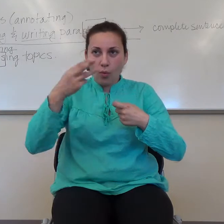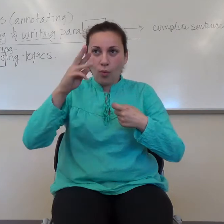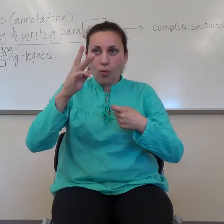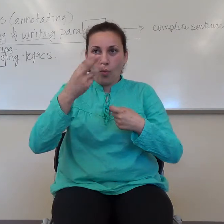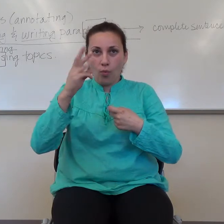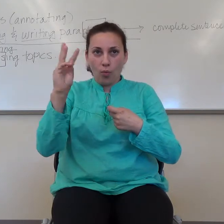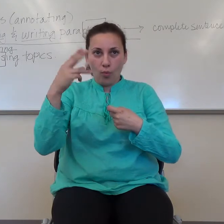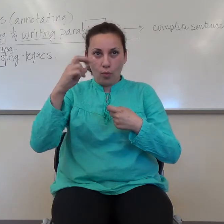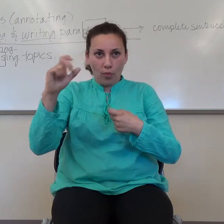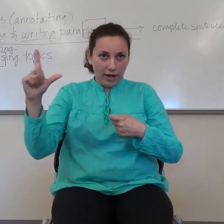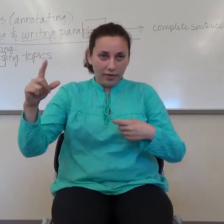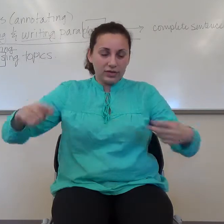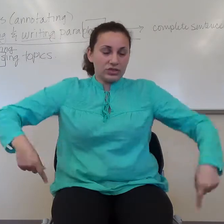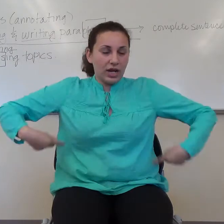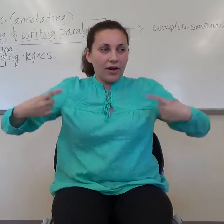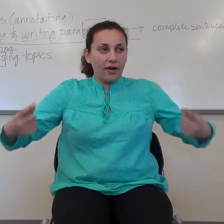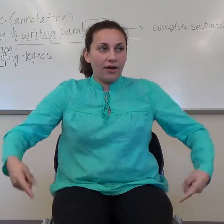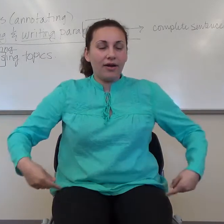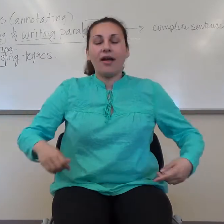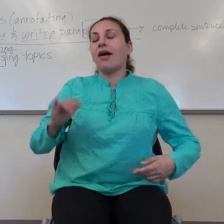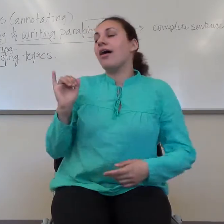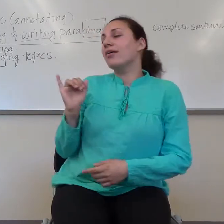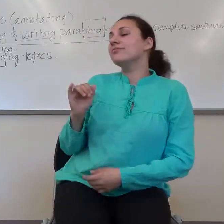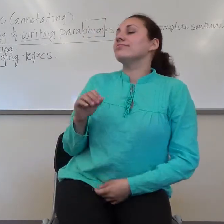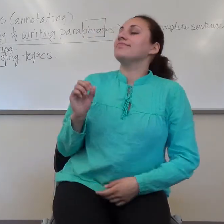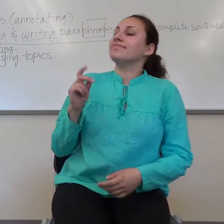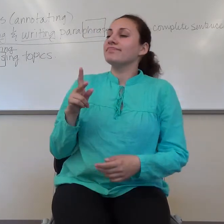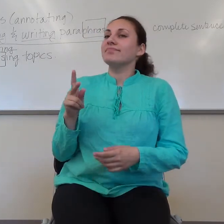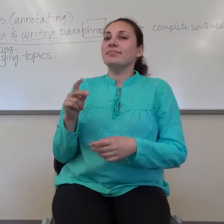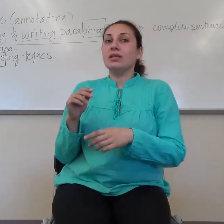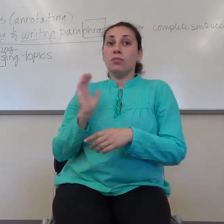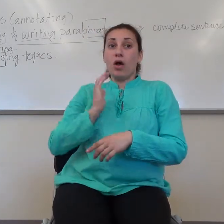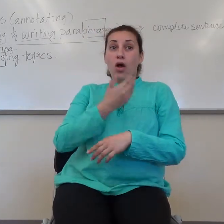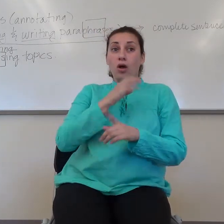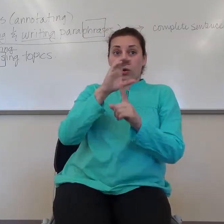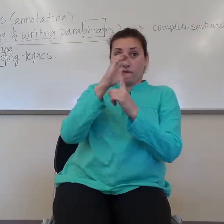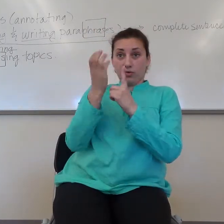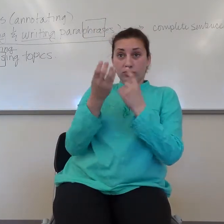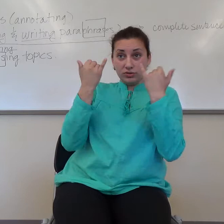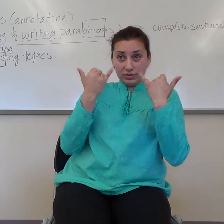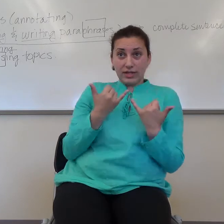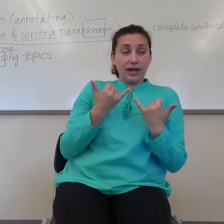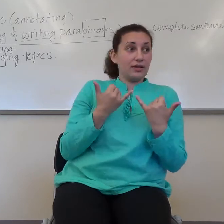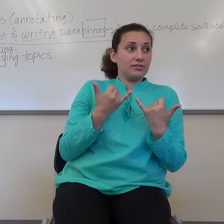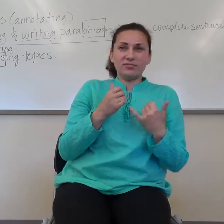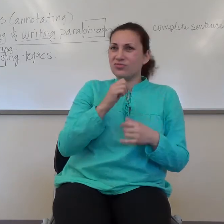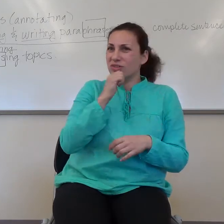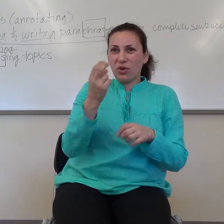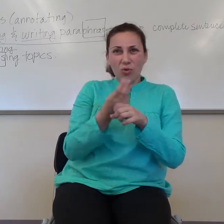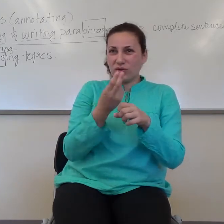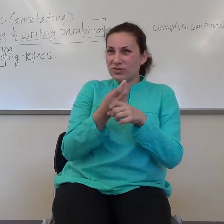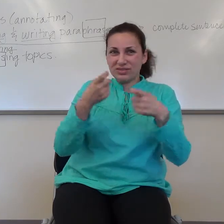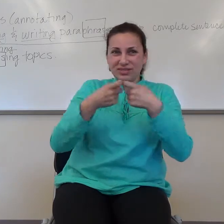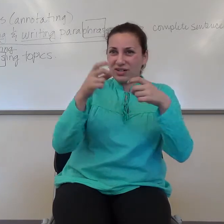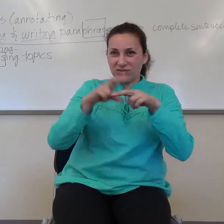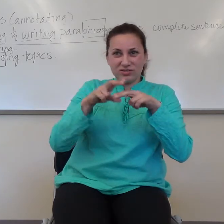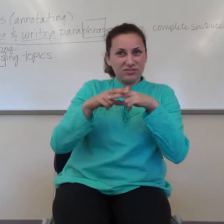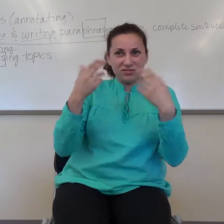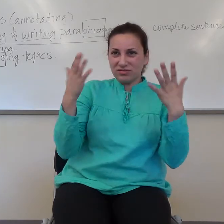of these readings. Our culture today, we don't use the electric chair anymore. It's